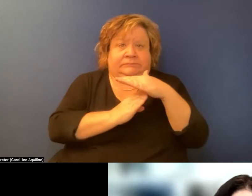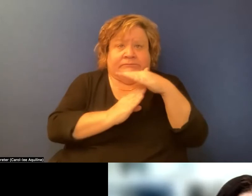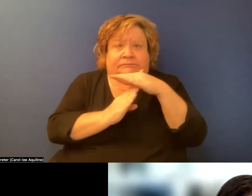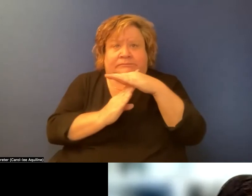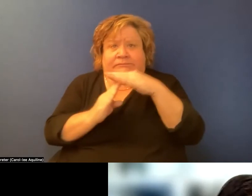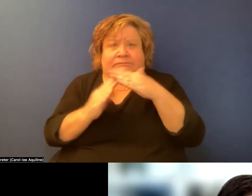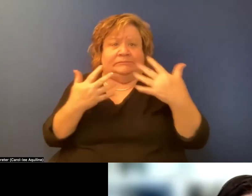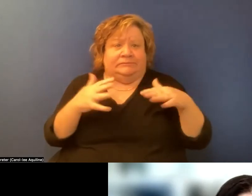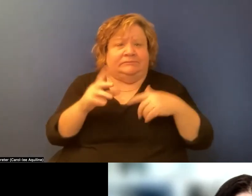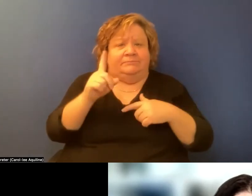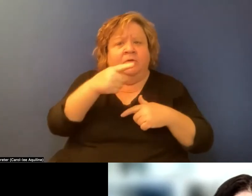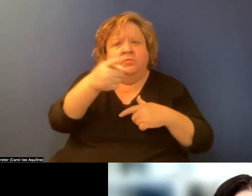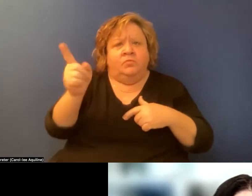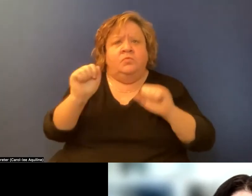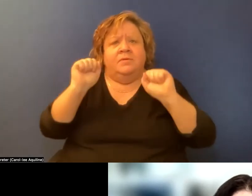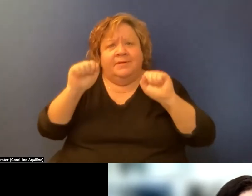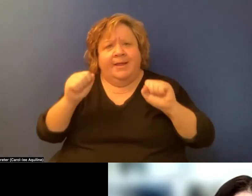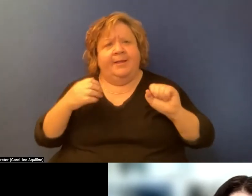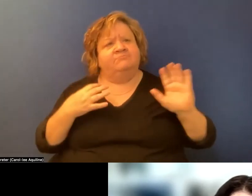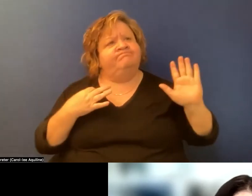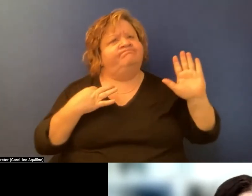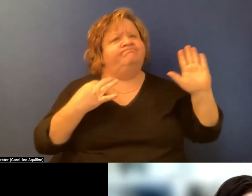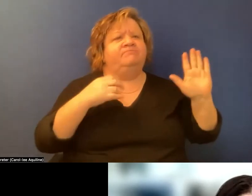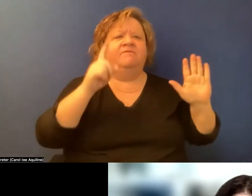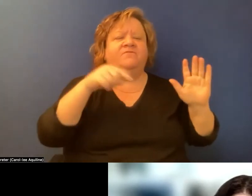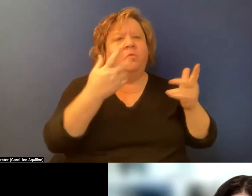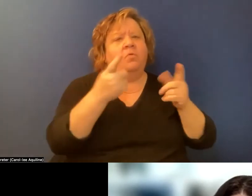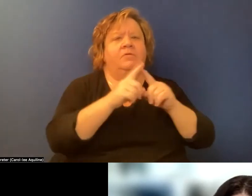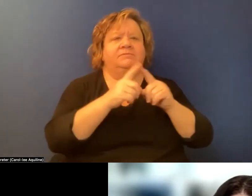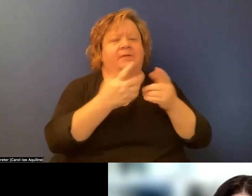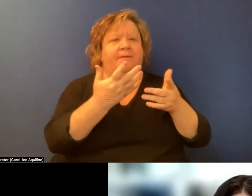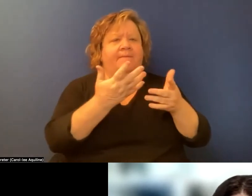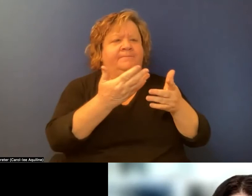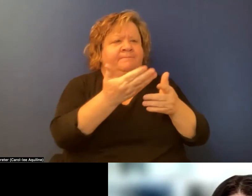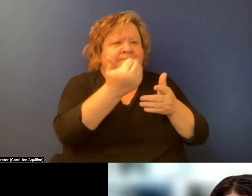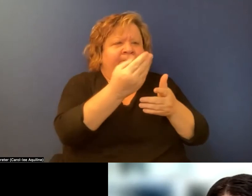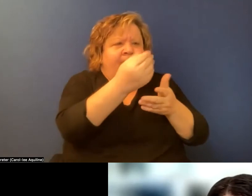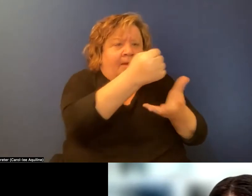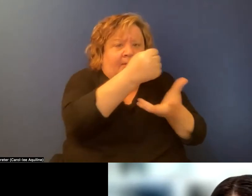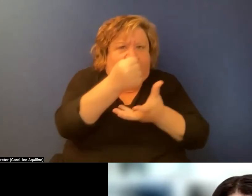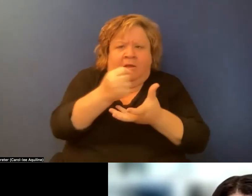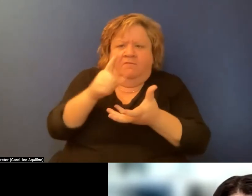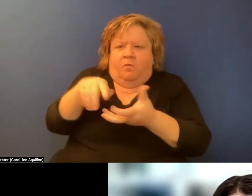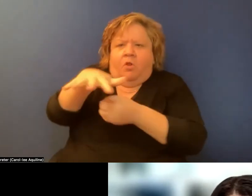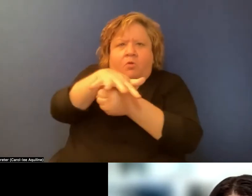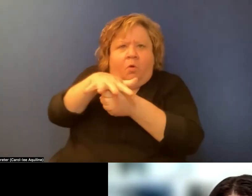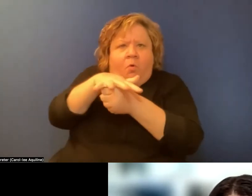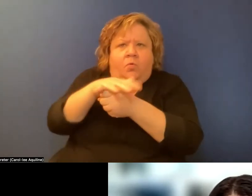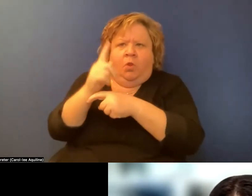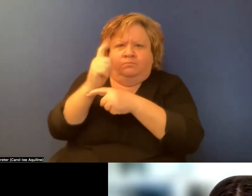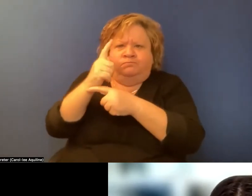small-scale, high-impact projects. The average size is about $27,000, and it really gets